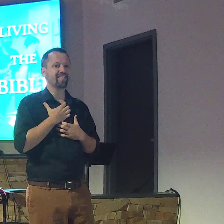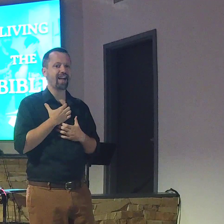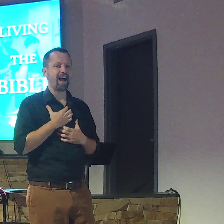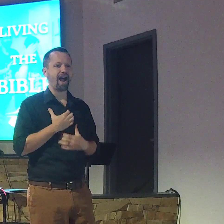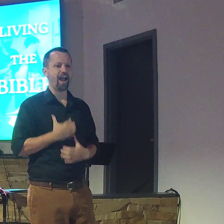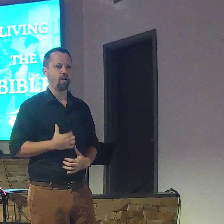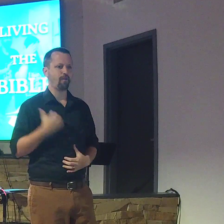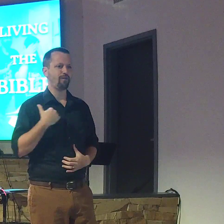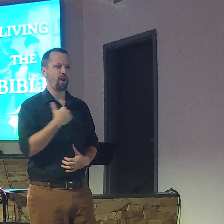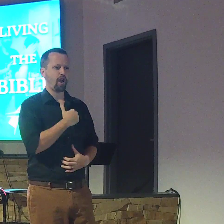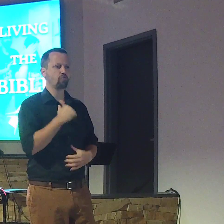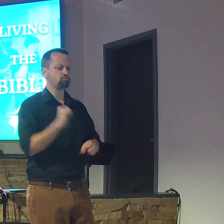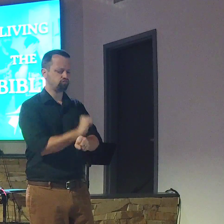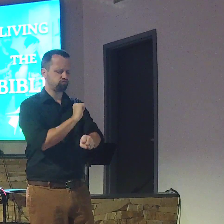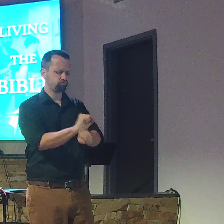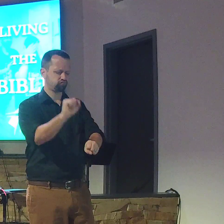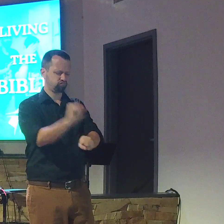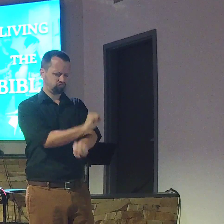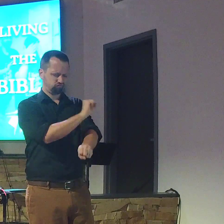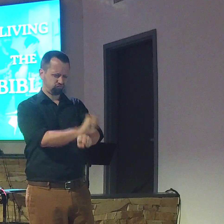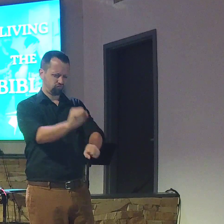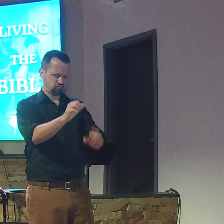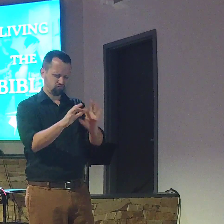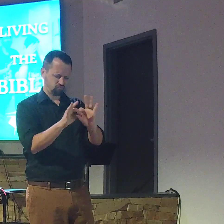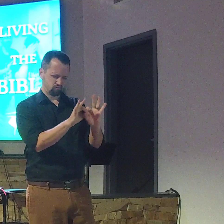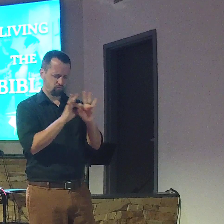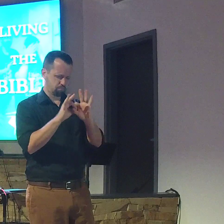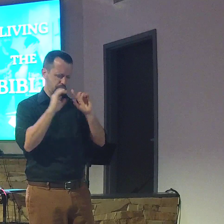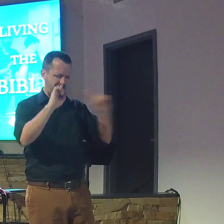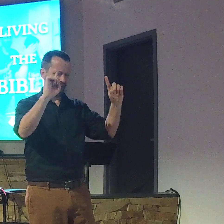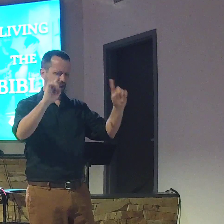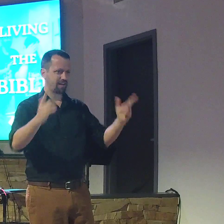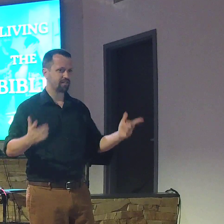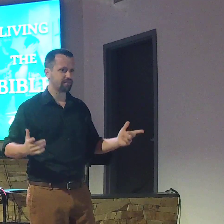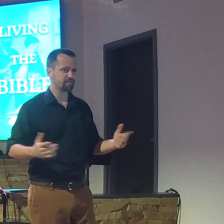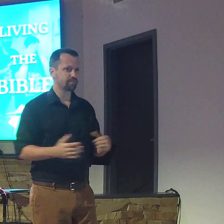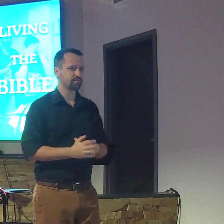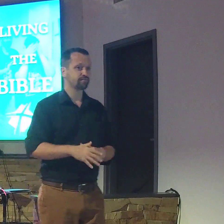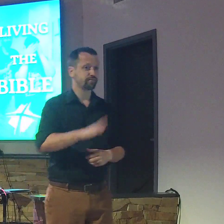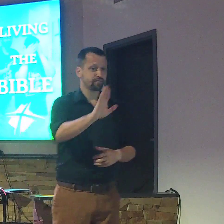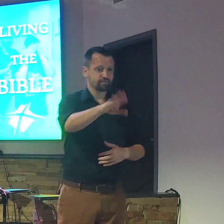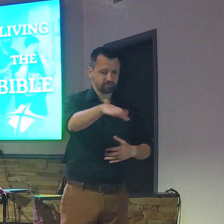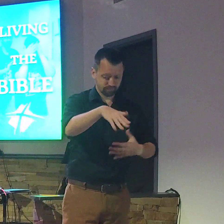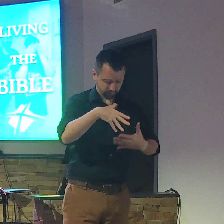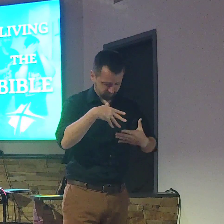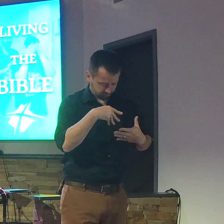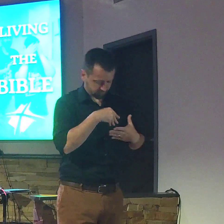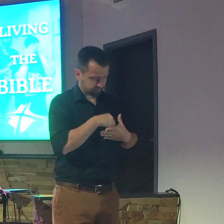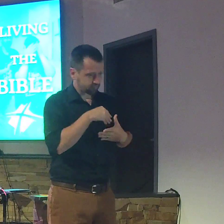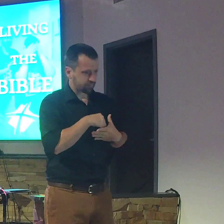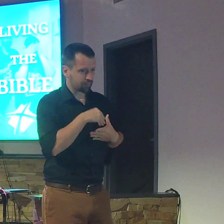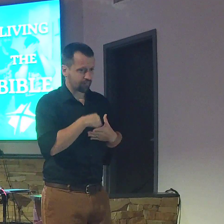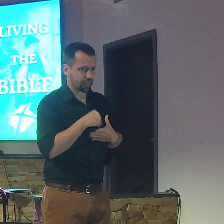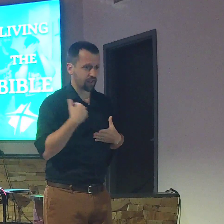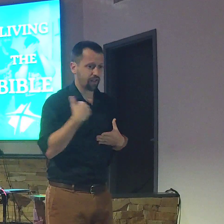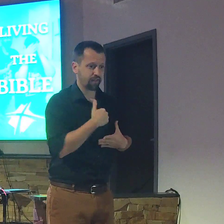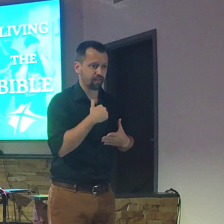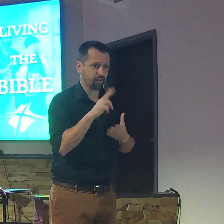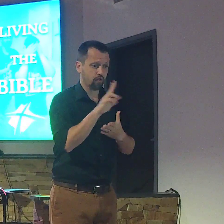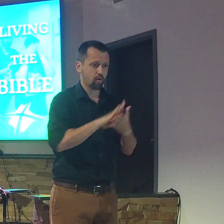we sometimes have to work at it. But within ourselves and within the Holy Spirit that God